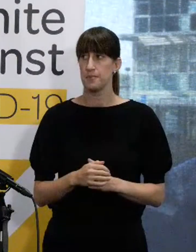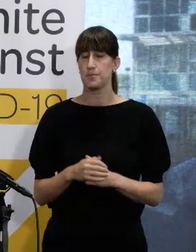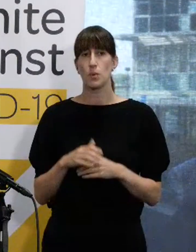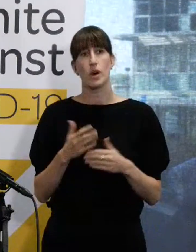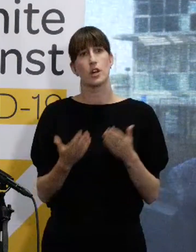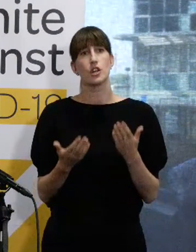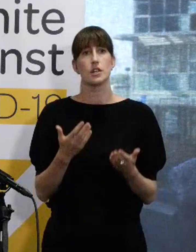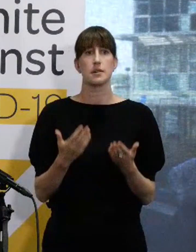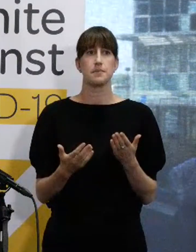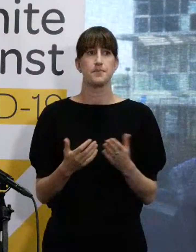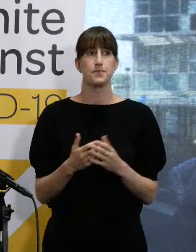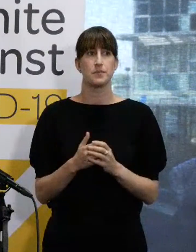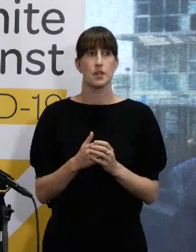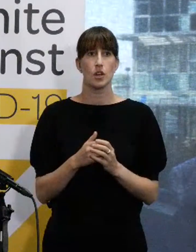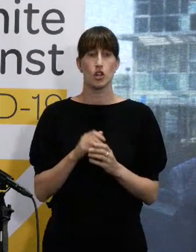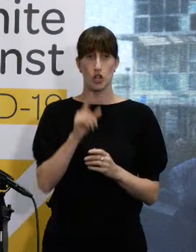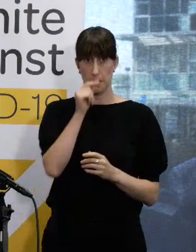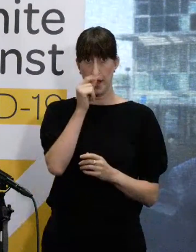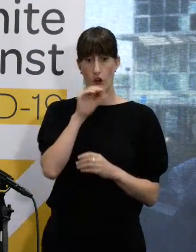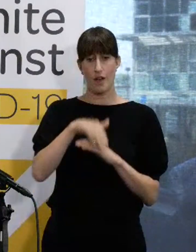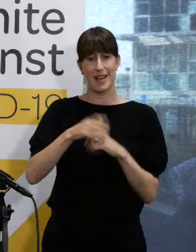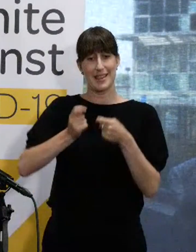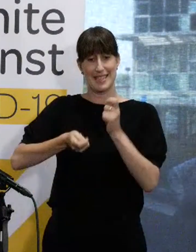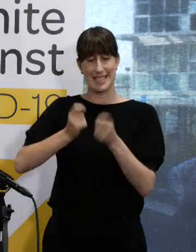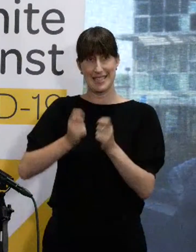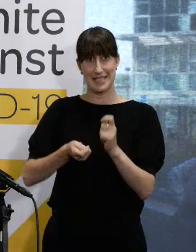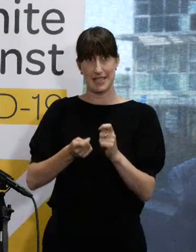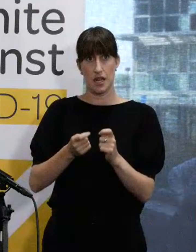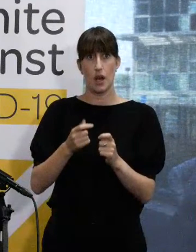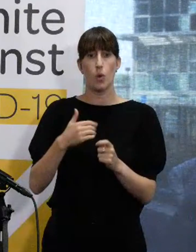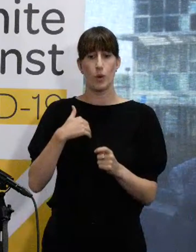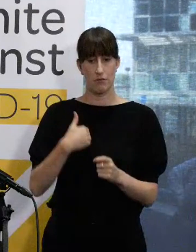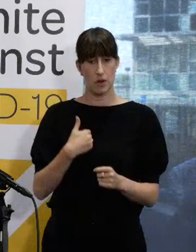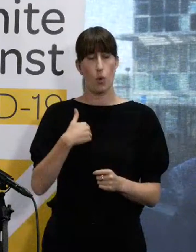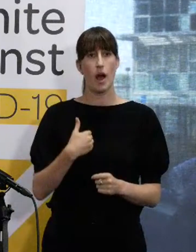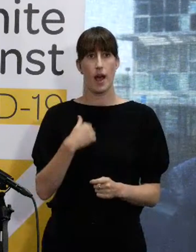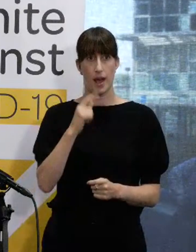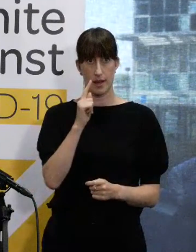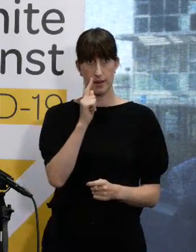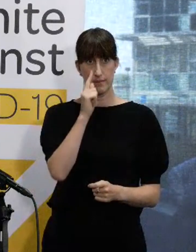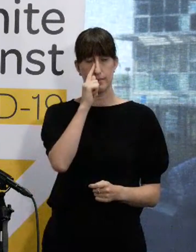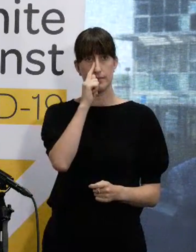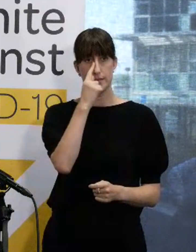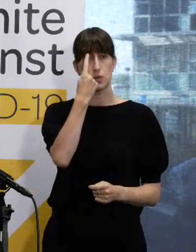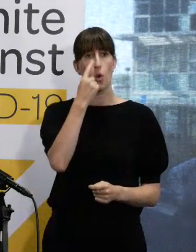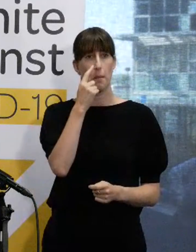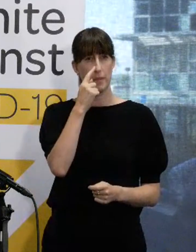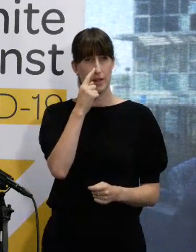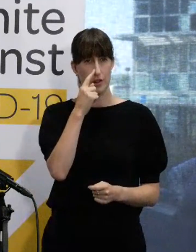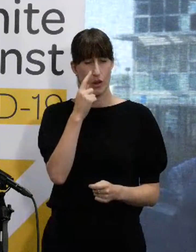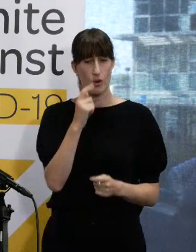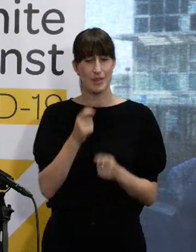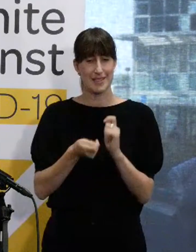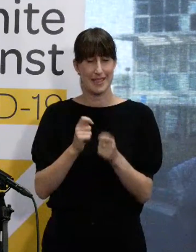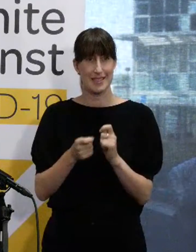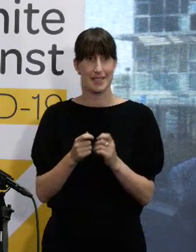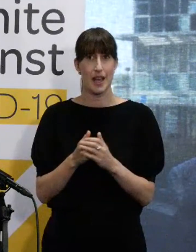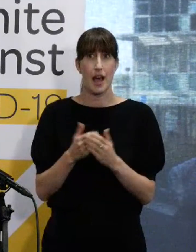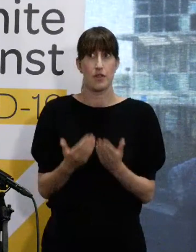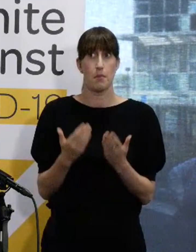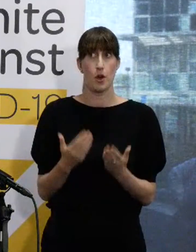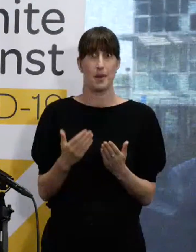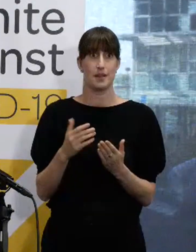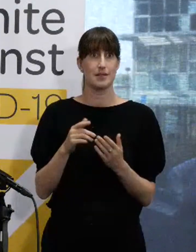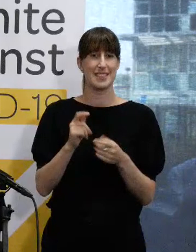a specific requirement for a nasopharyngeal PCR test at the moment. There isn't openness around that